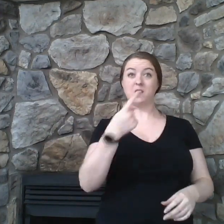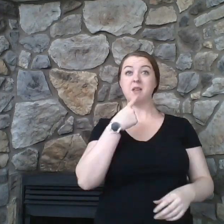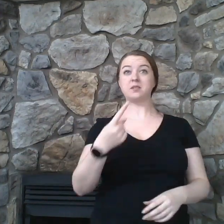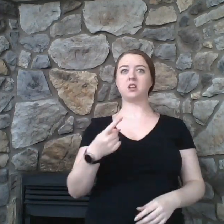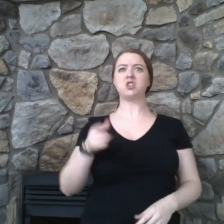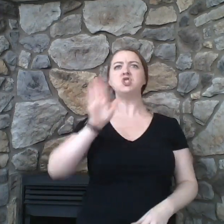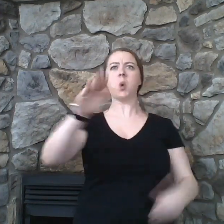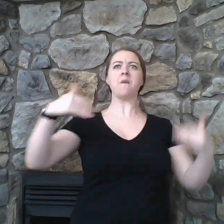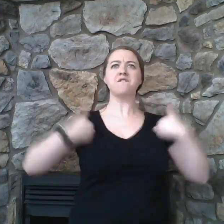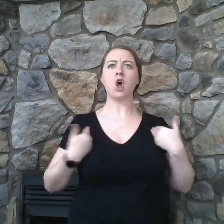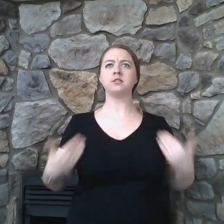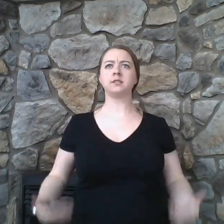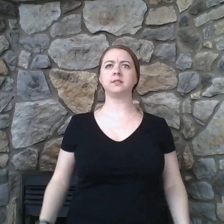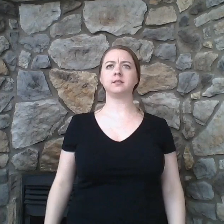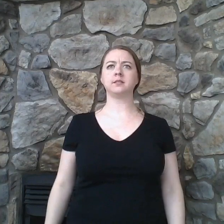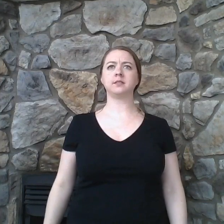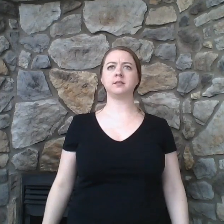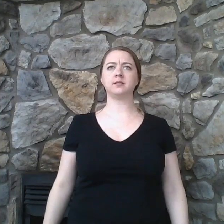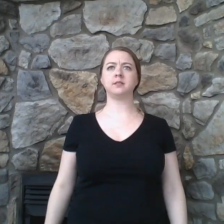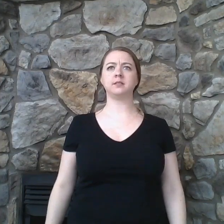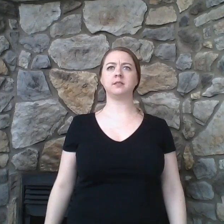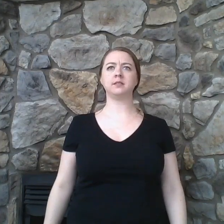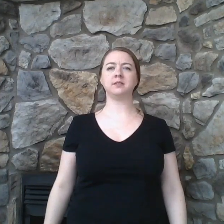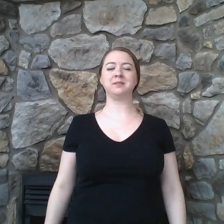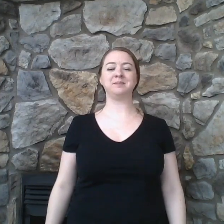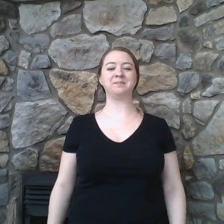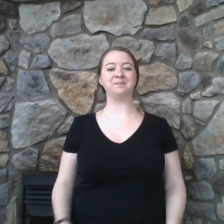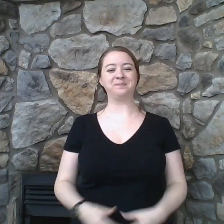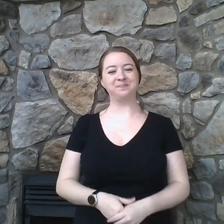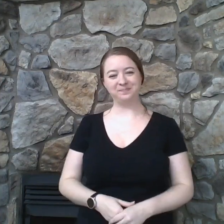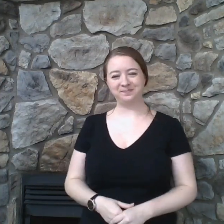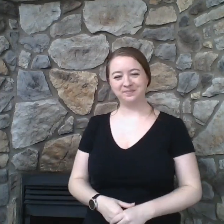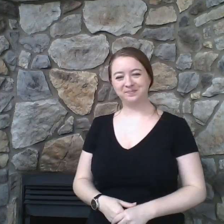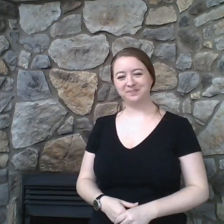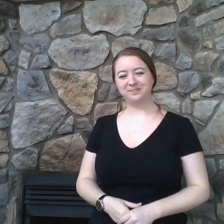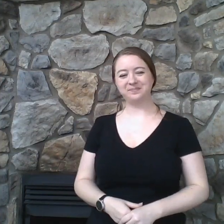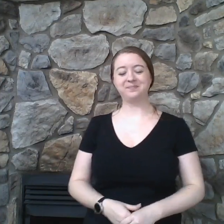said, "This is your fault."